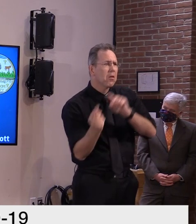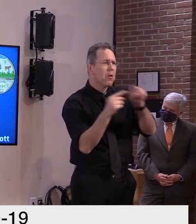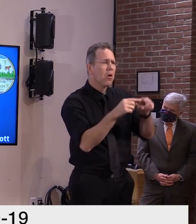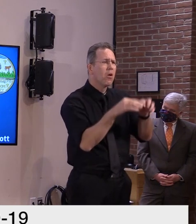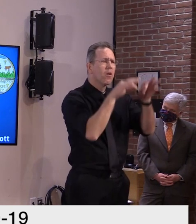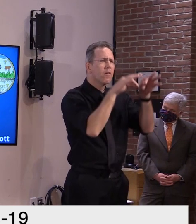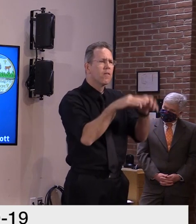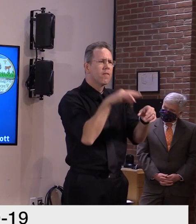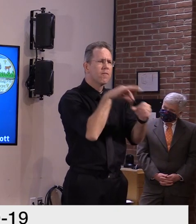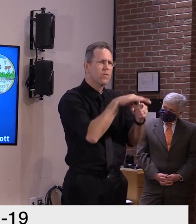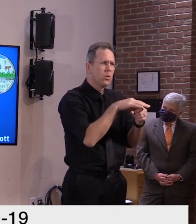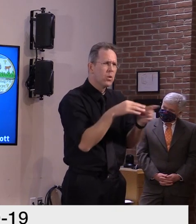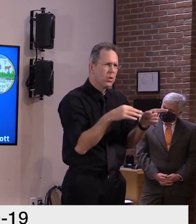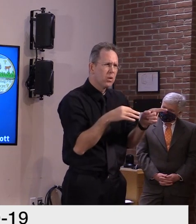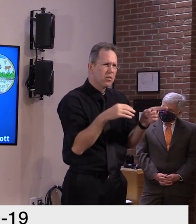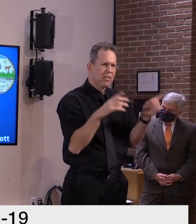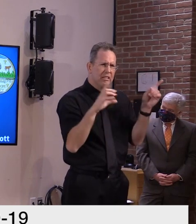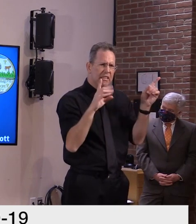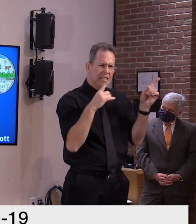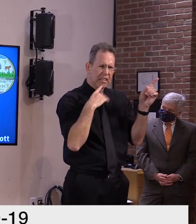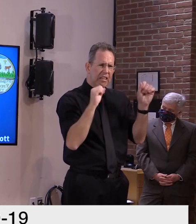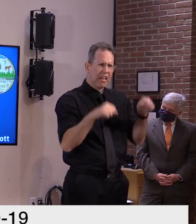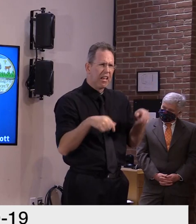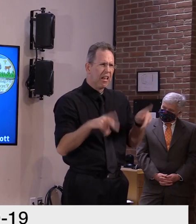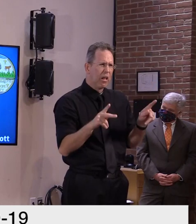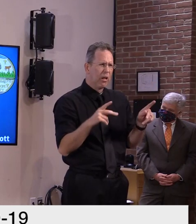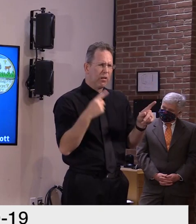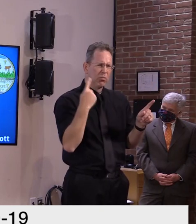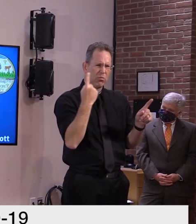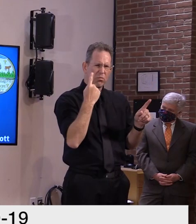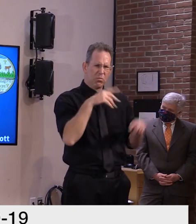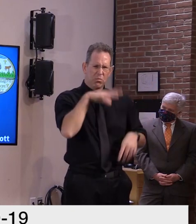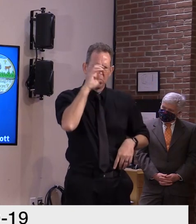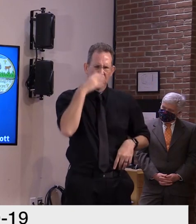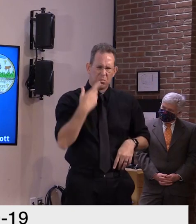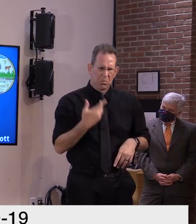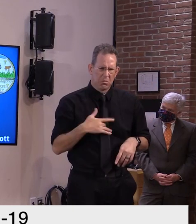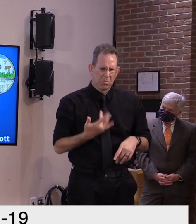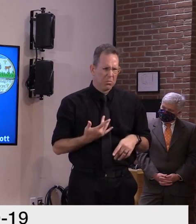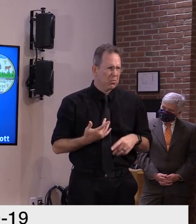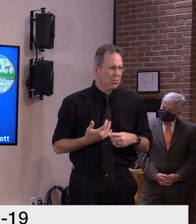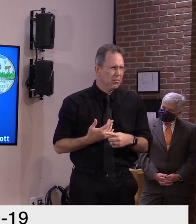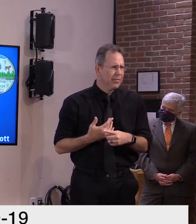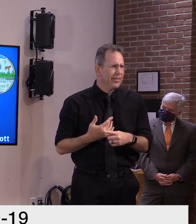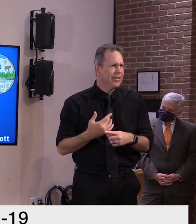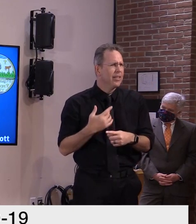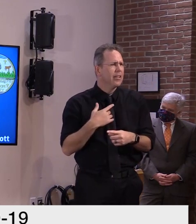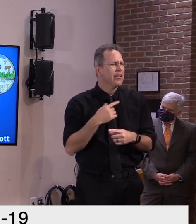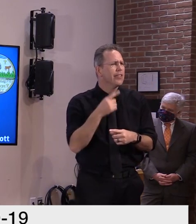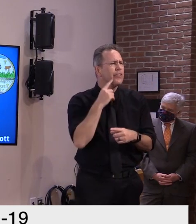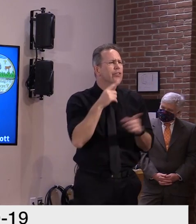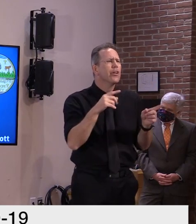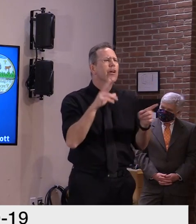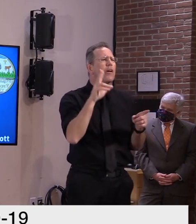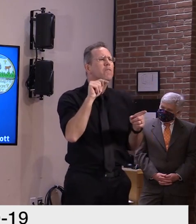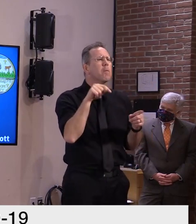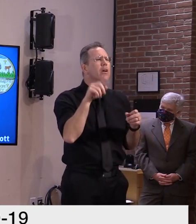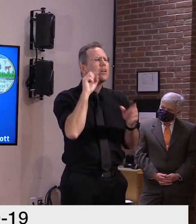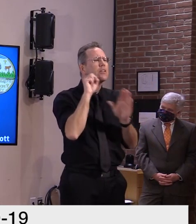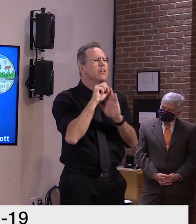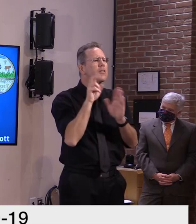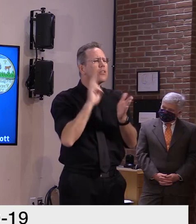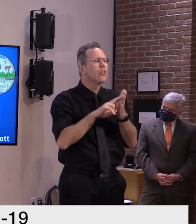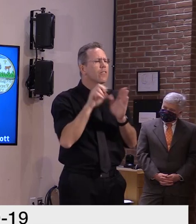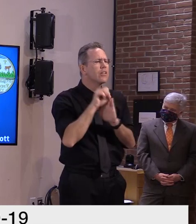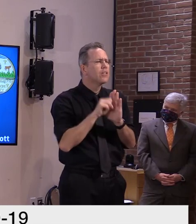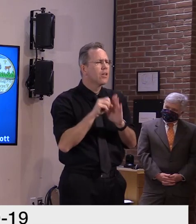if you had any thoughts on the safety of that. I did see that the Secretary of State's website published guidance saying if you have